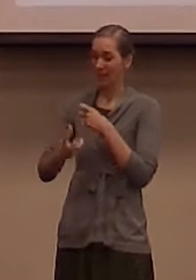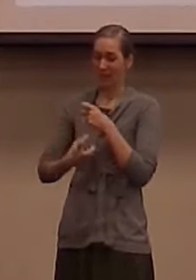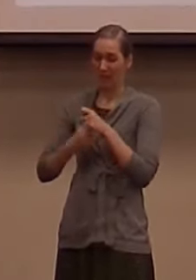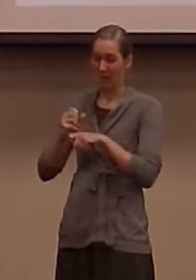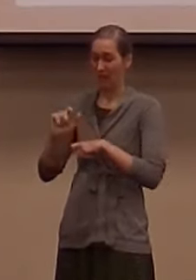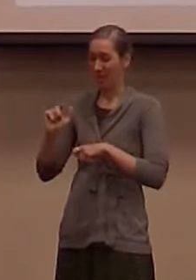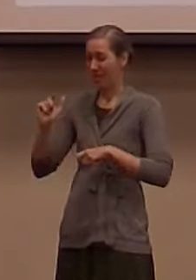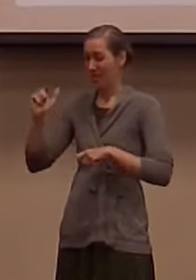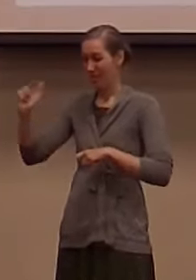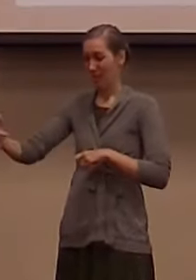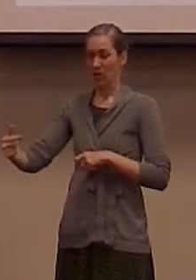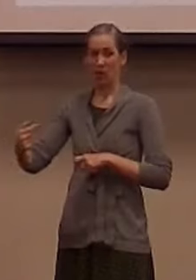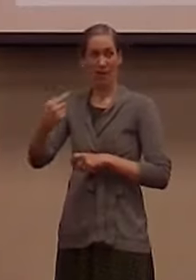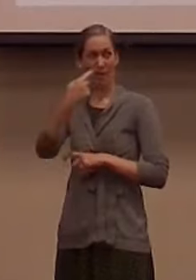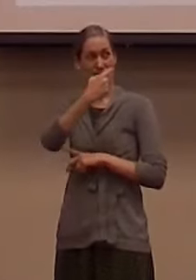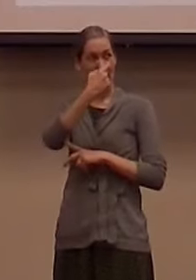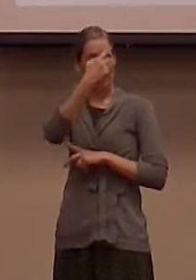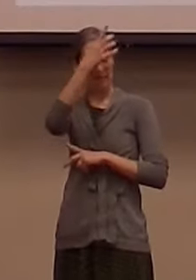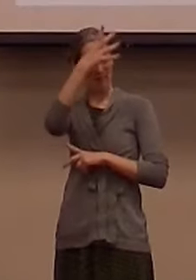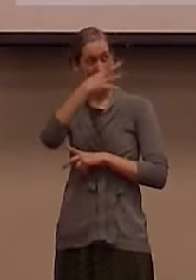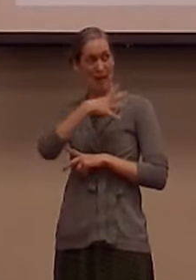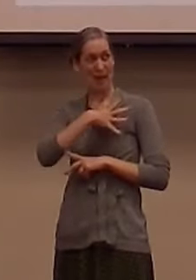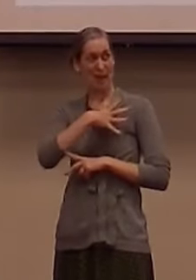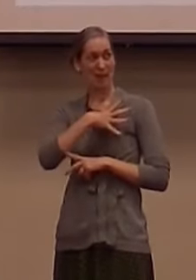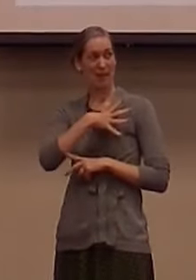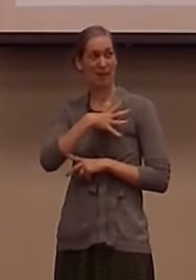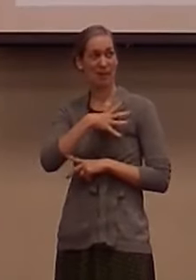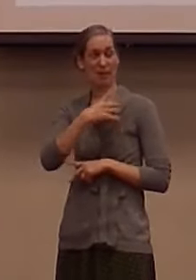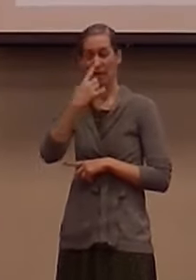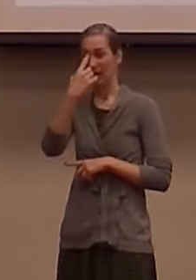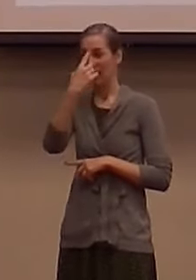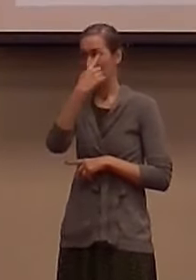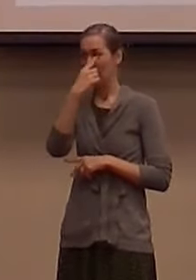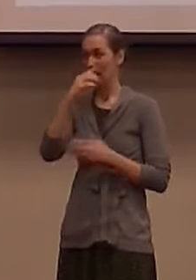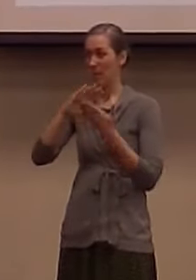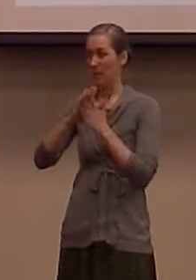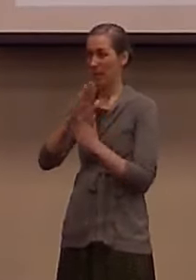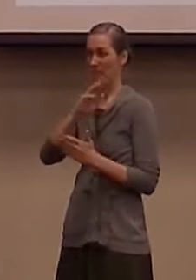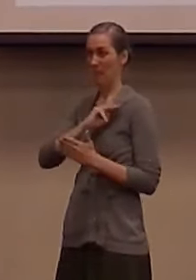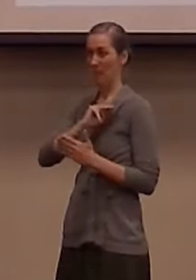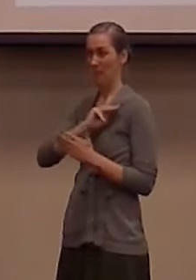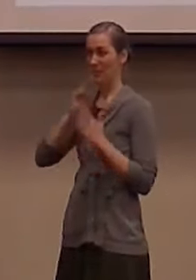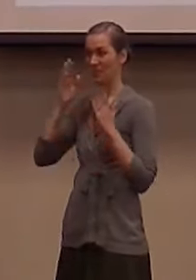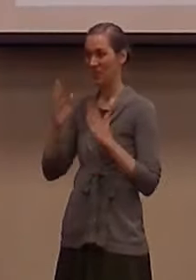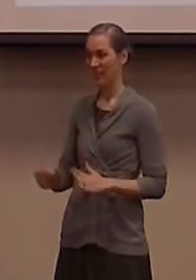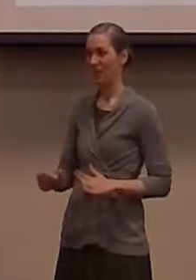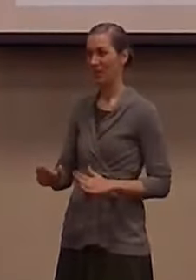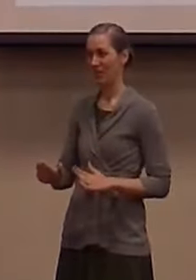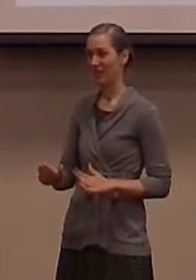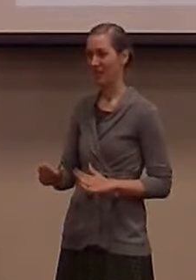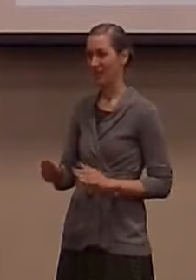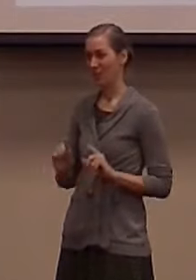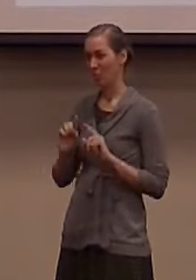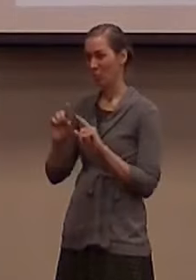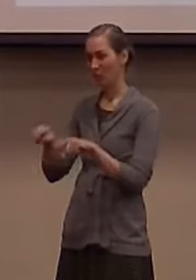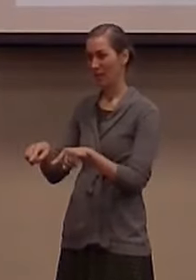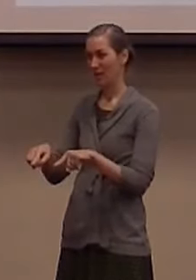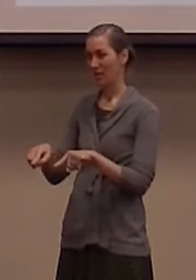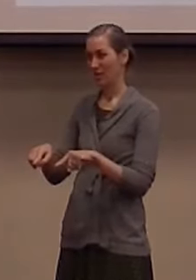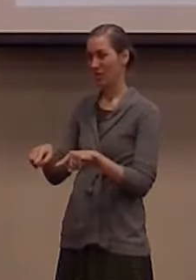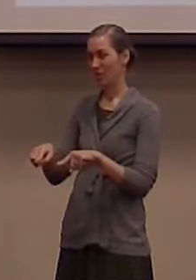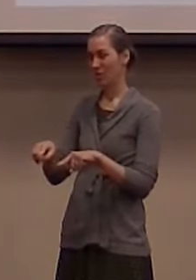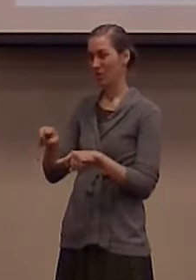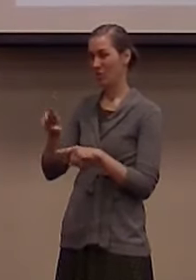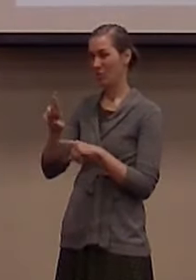this guy, Stuart Hine, all right, he became a missionary into Romania and some other places